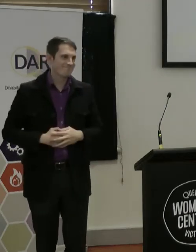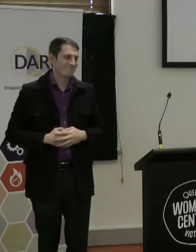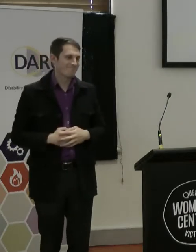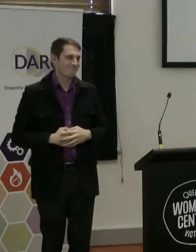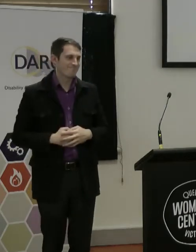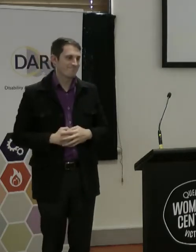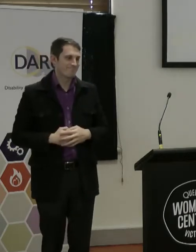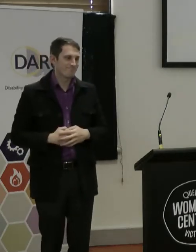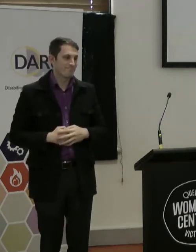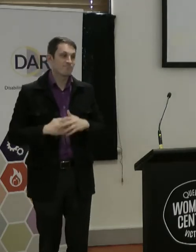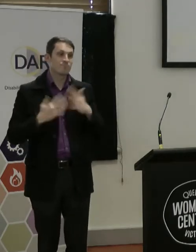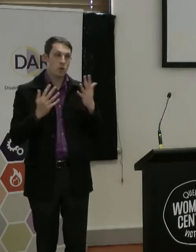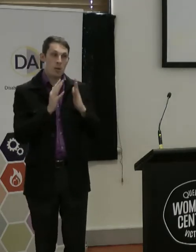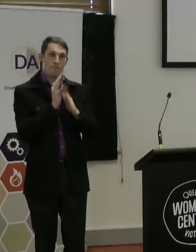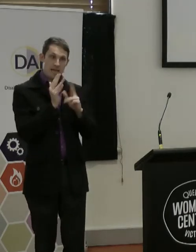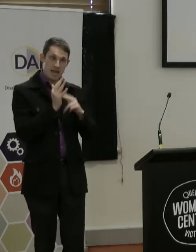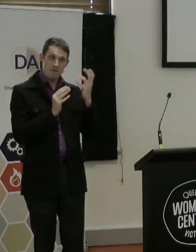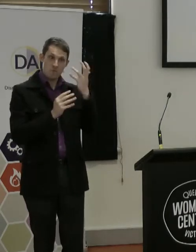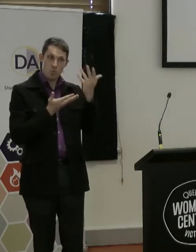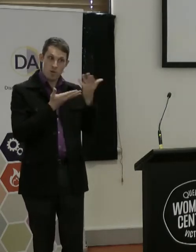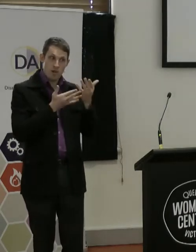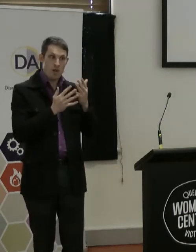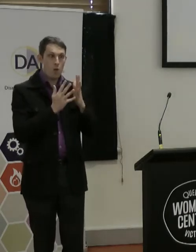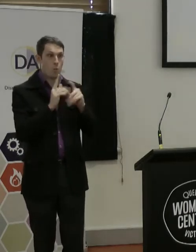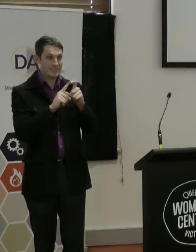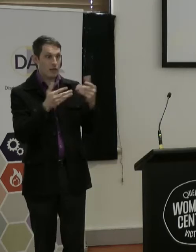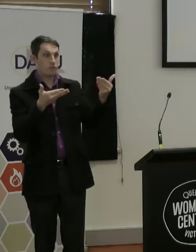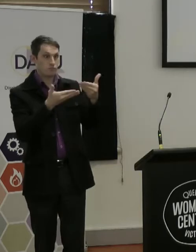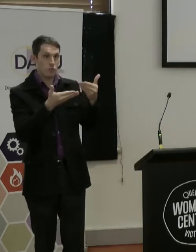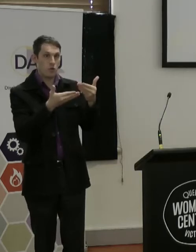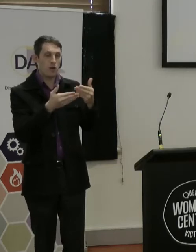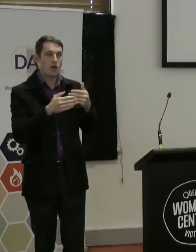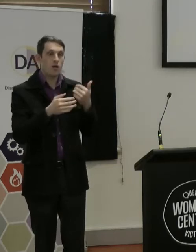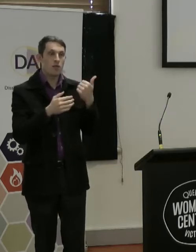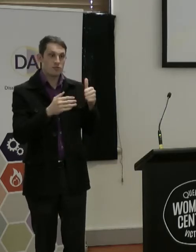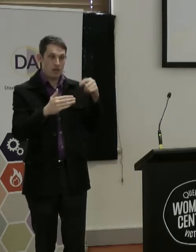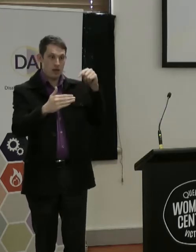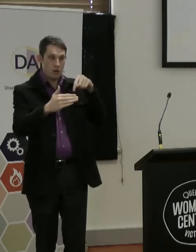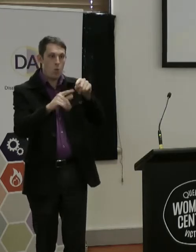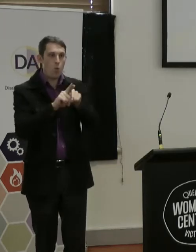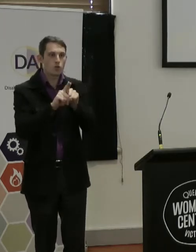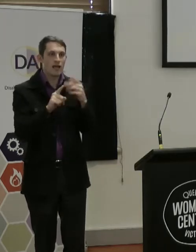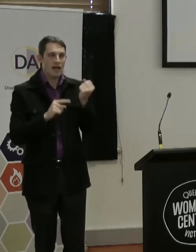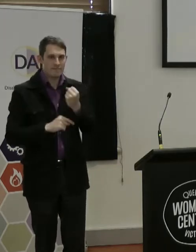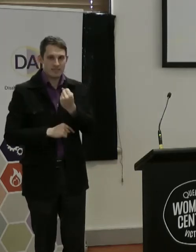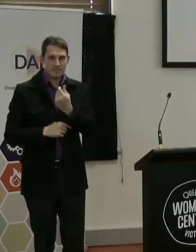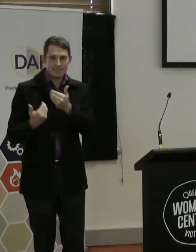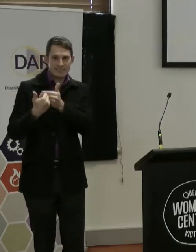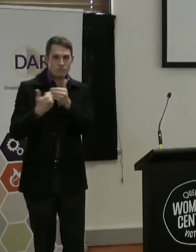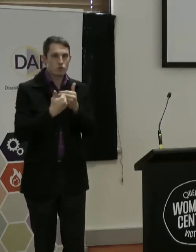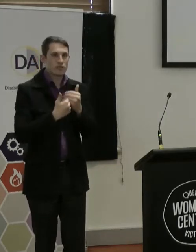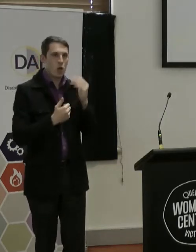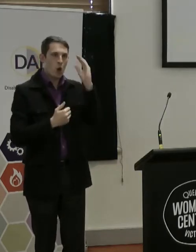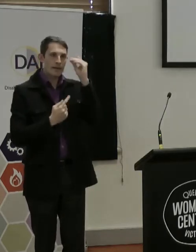Outside of those two formal appearances before the committee, we spent most of our week in individual meetings with each committee member to brief them further